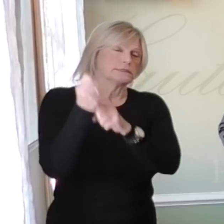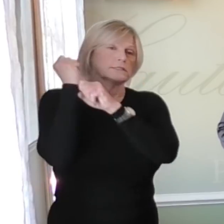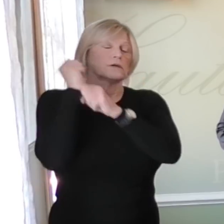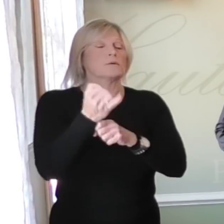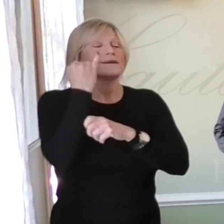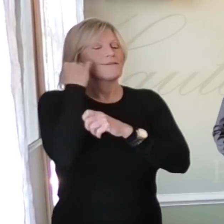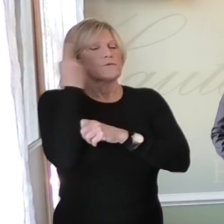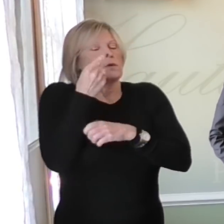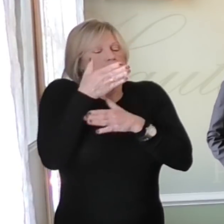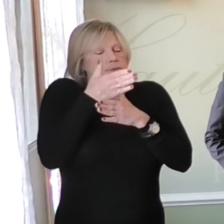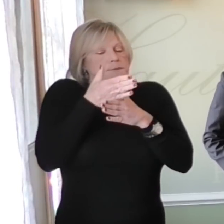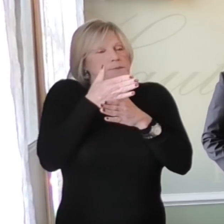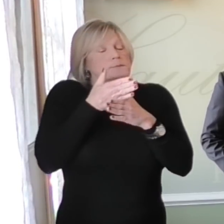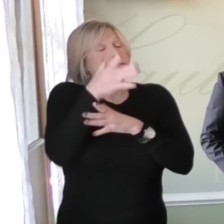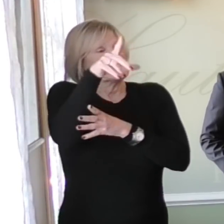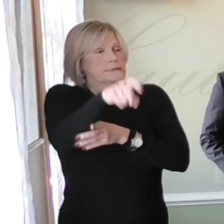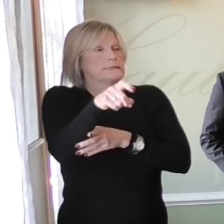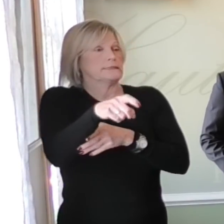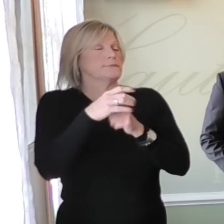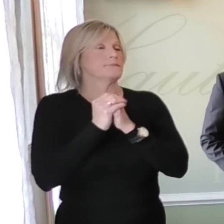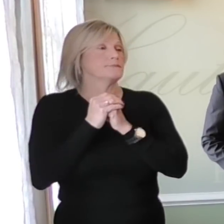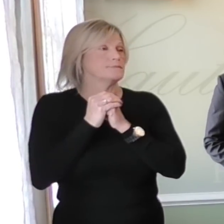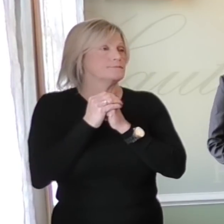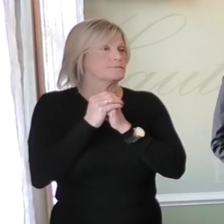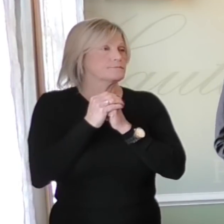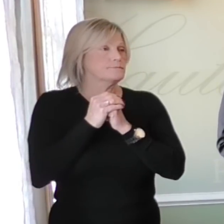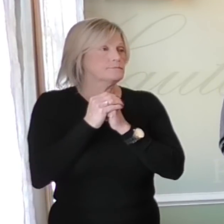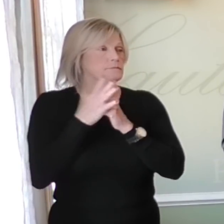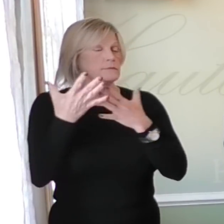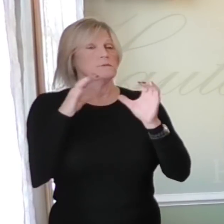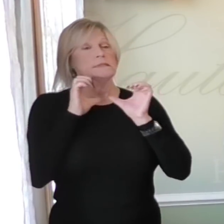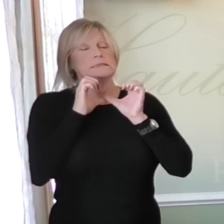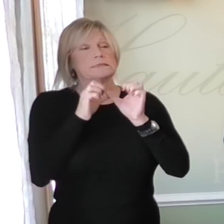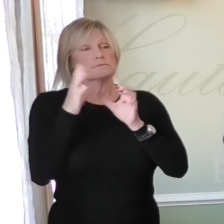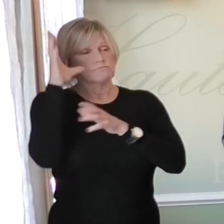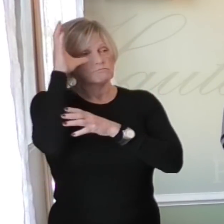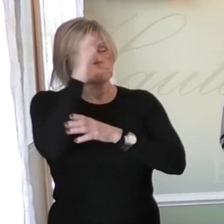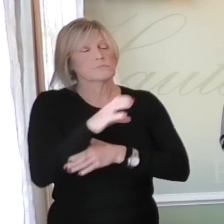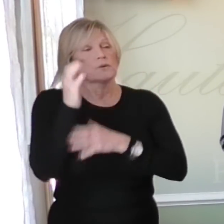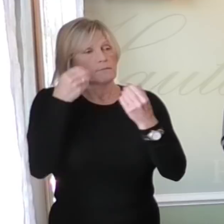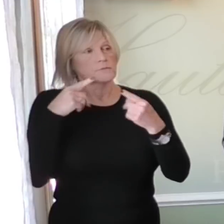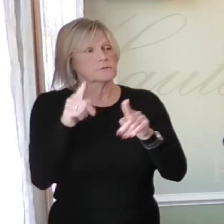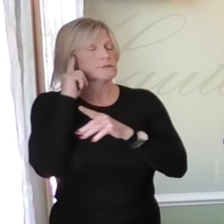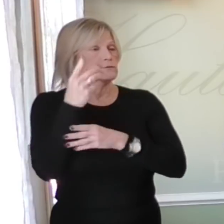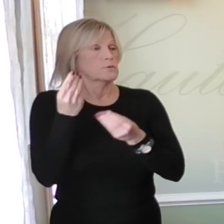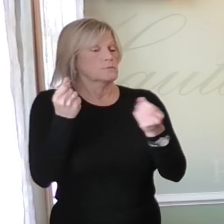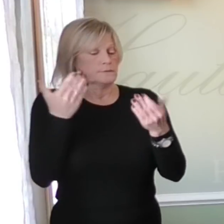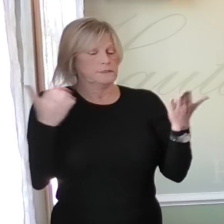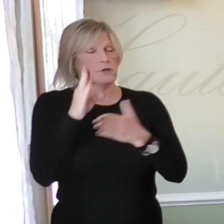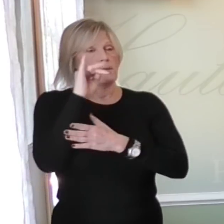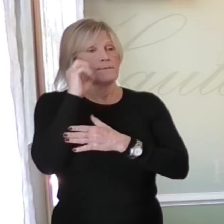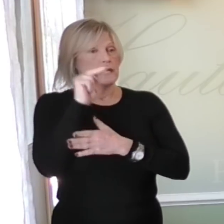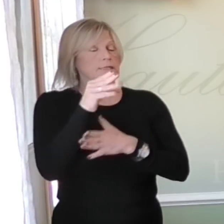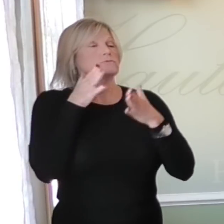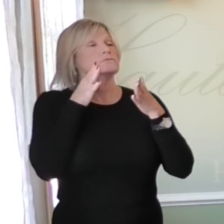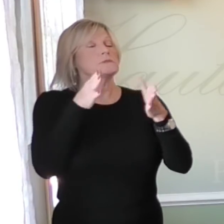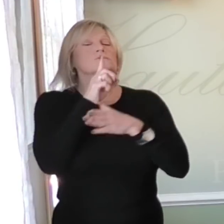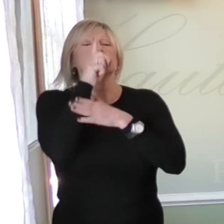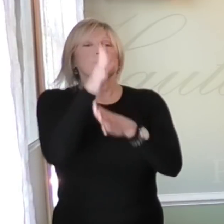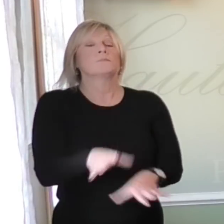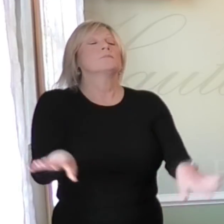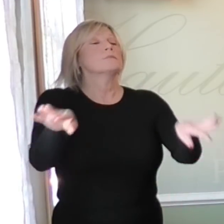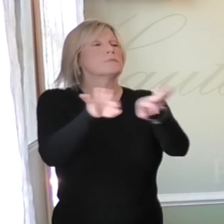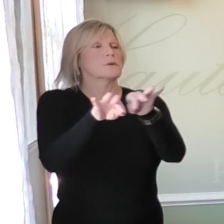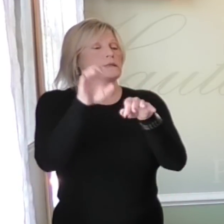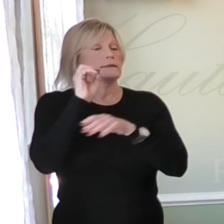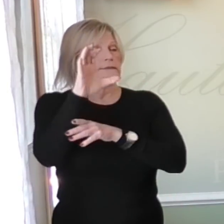a scalpel is necessary. As we continue to explore opportunities for properties on Main Street, it is important